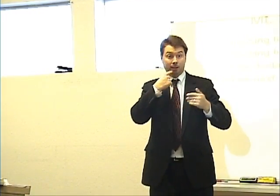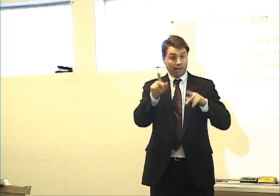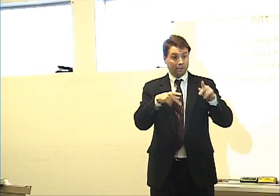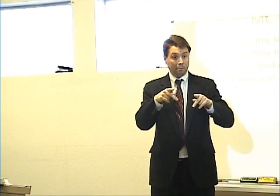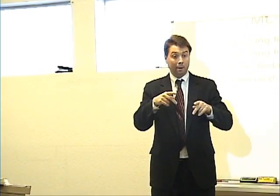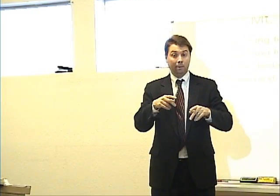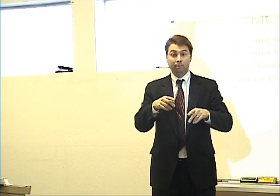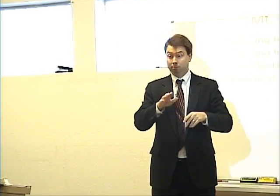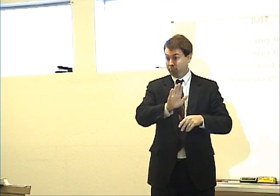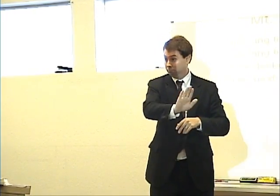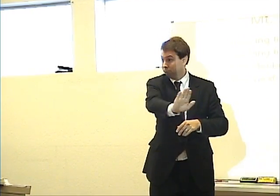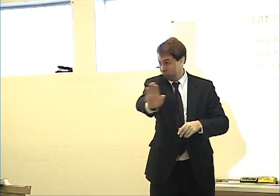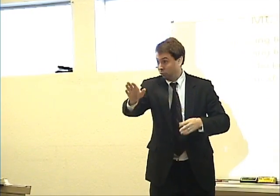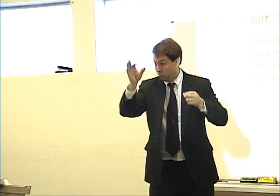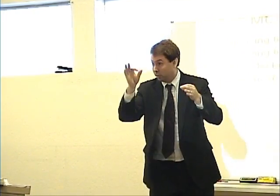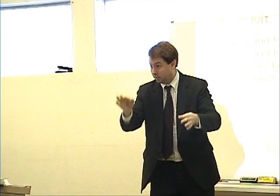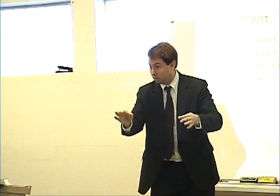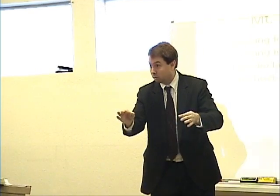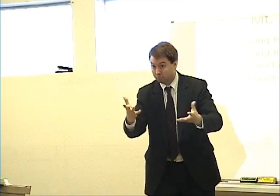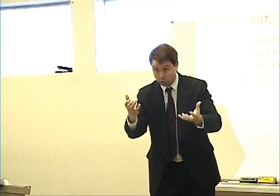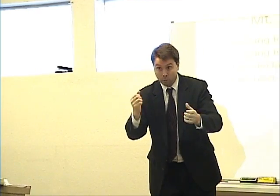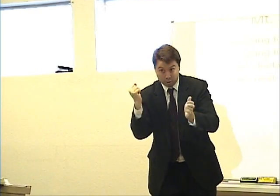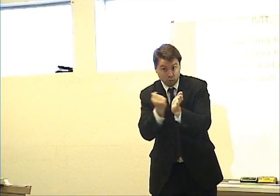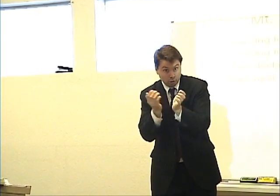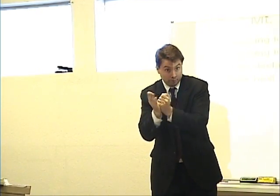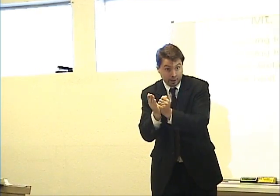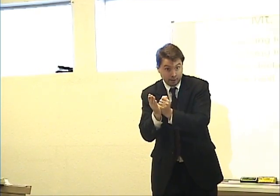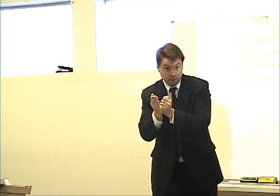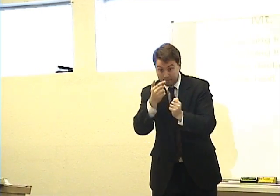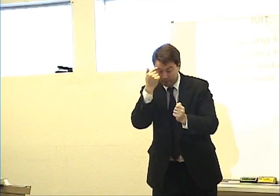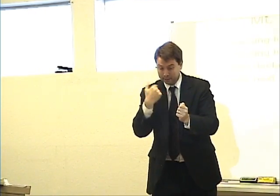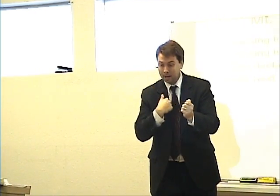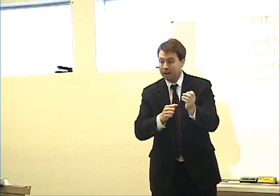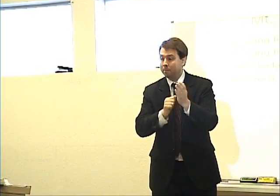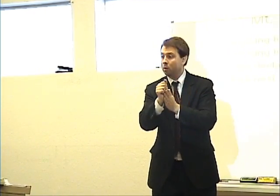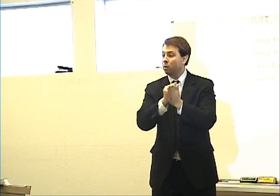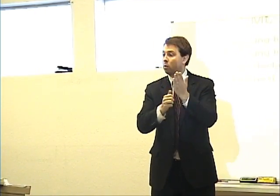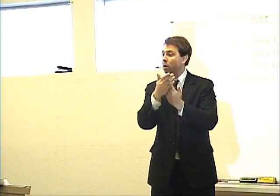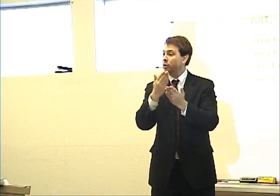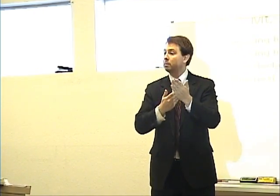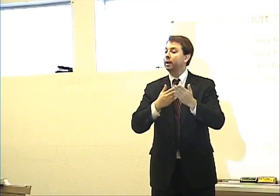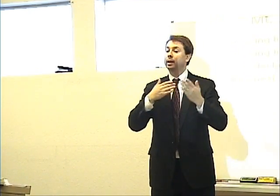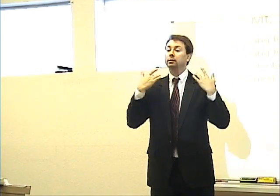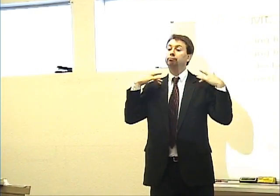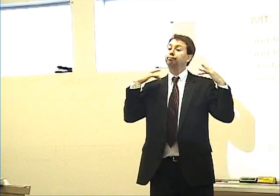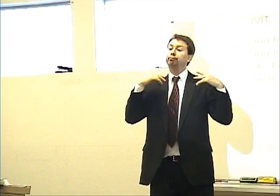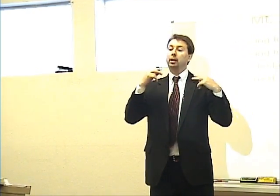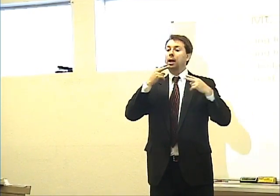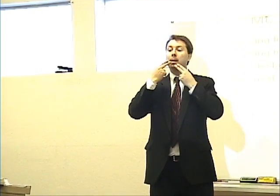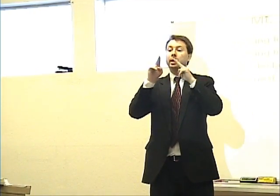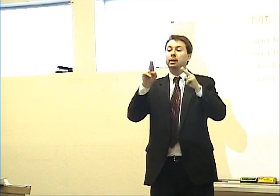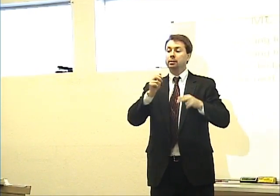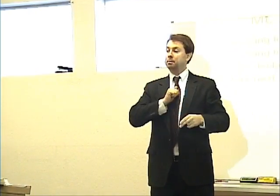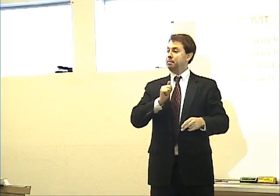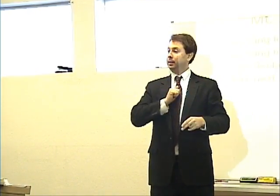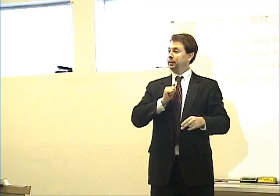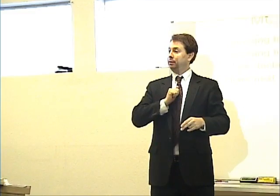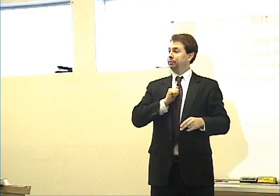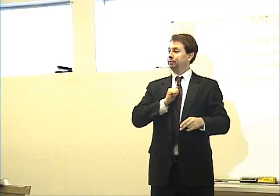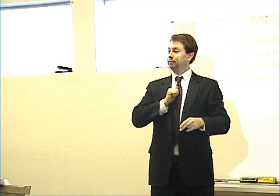Tells the people, your decision. You want to crucify me. I am washing my hands. I'm innocent